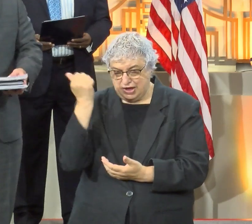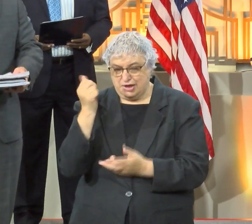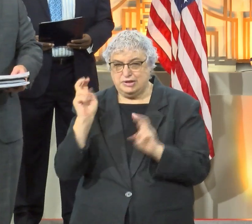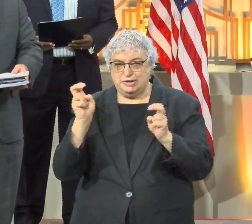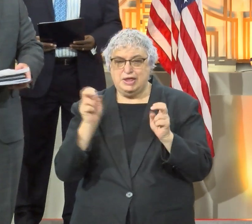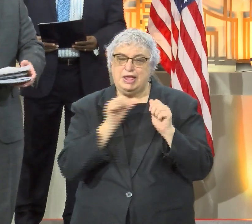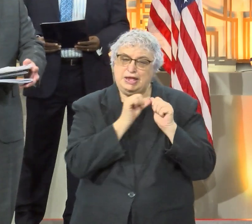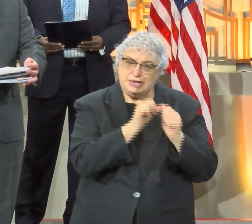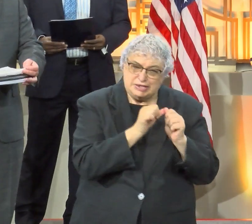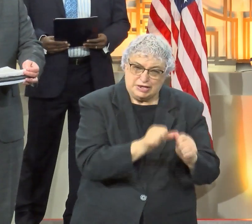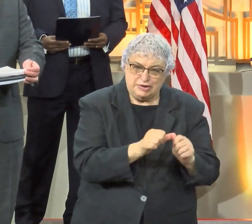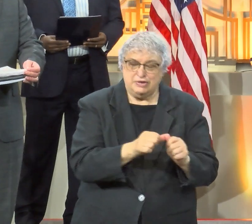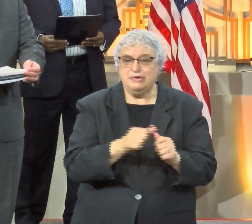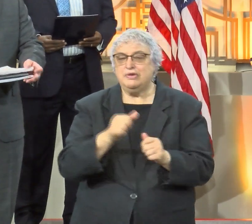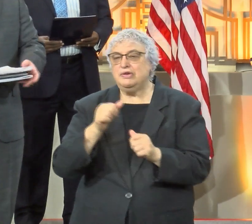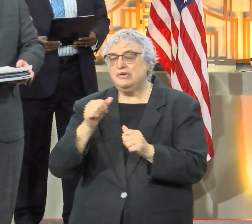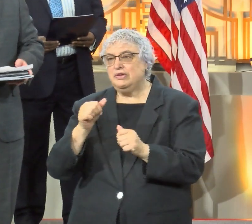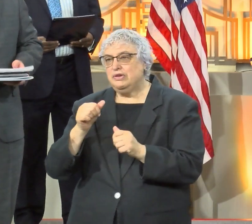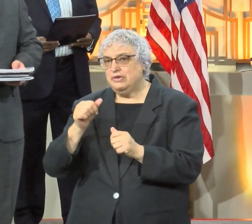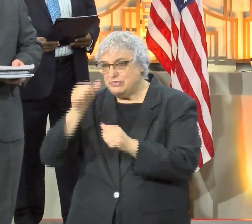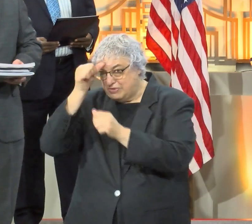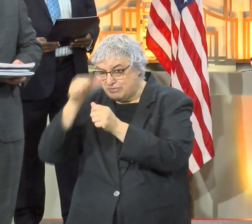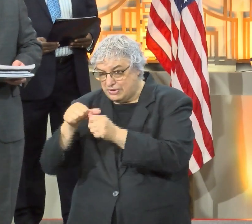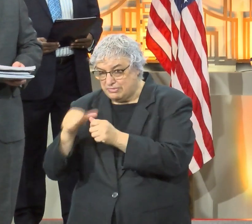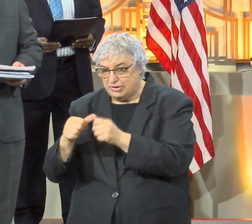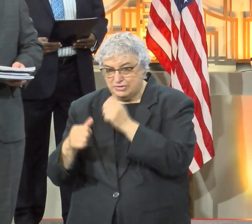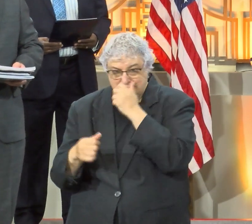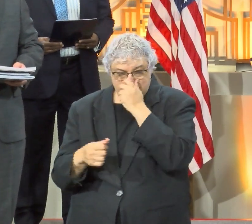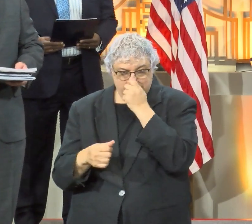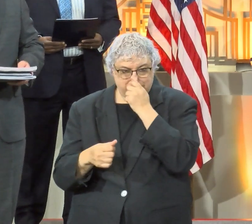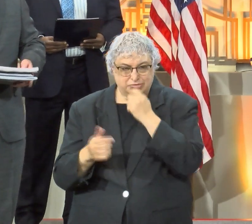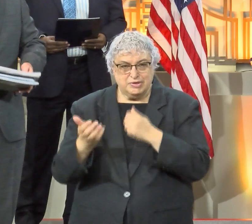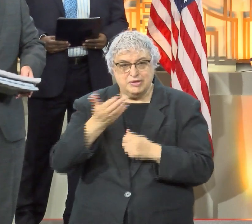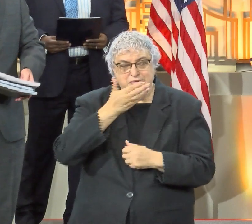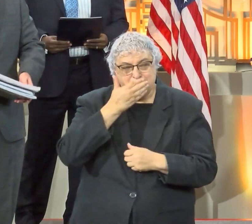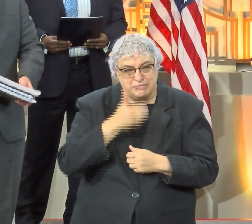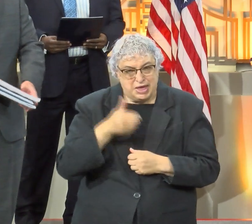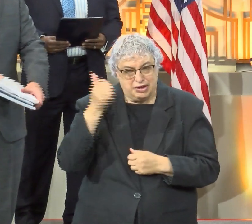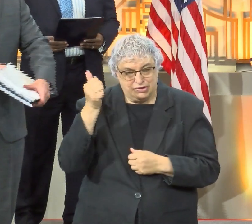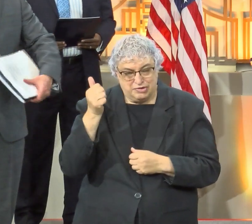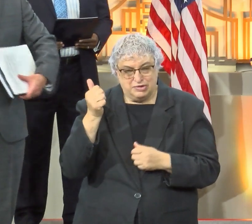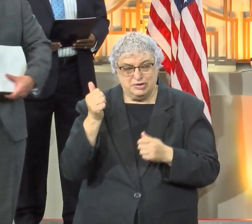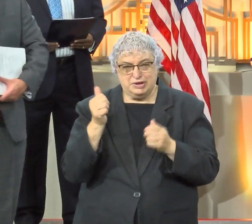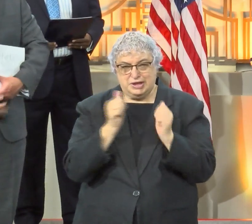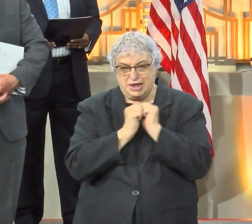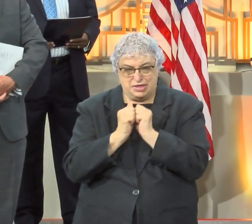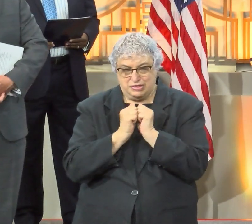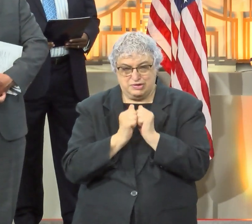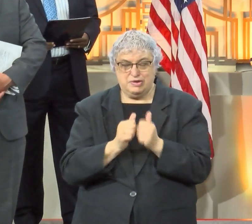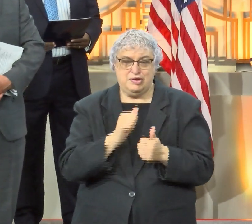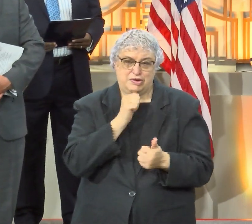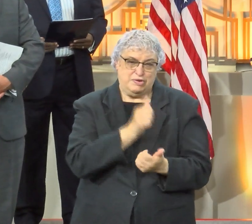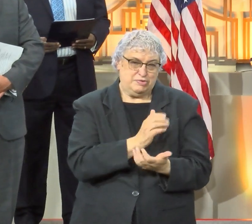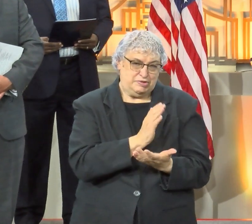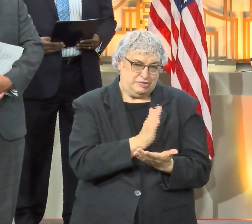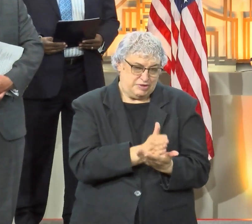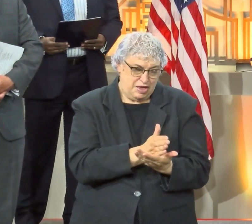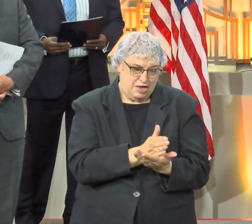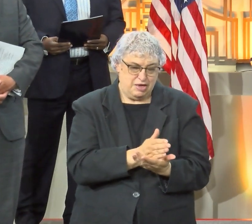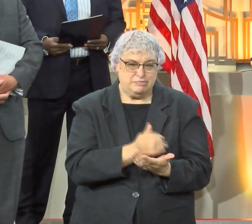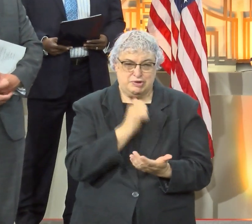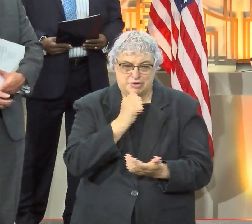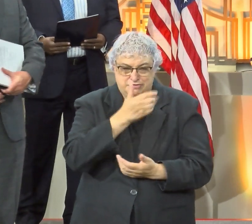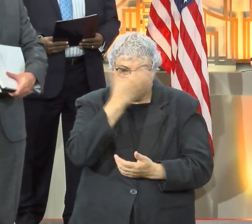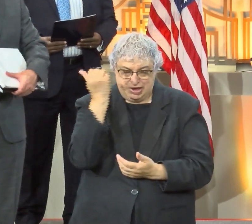We have two videos to show, like Better Together, Don't Stop, Don't Forget, includes multilingual